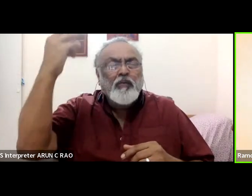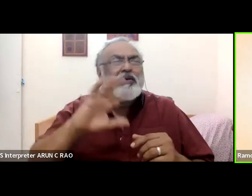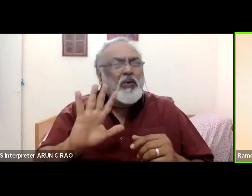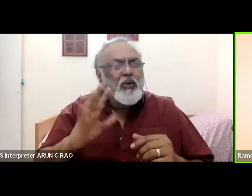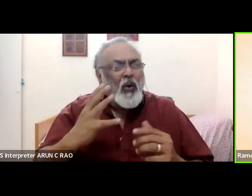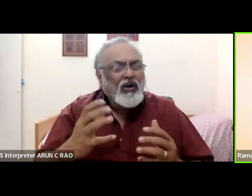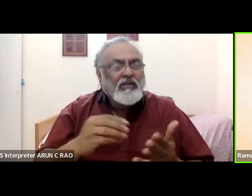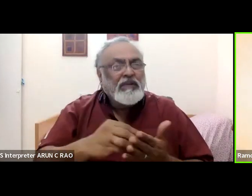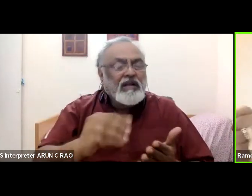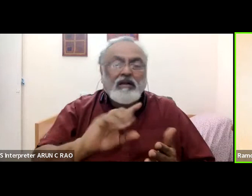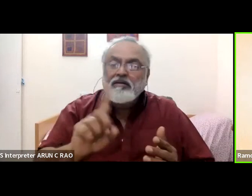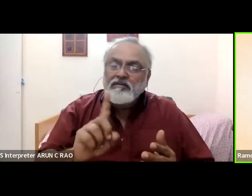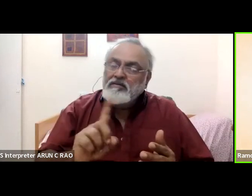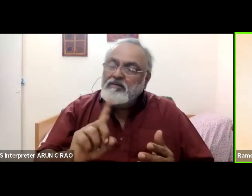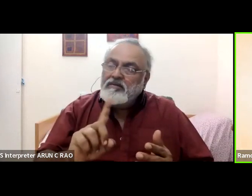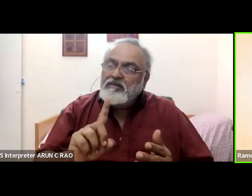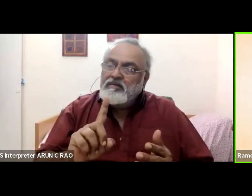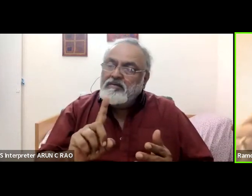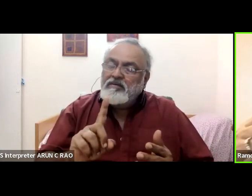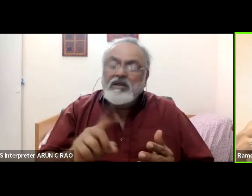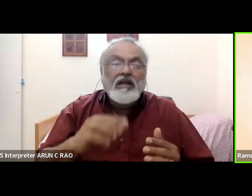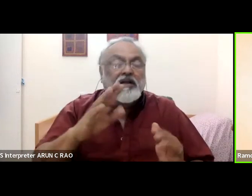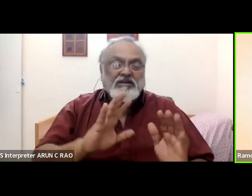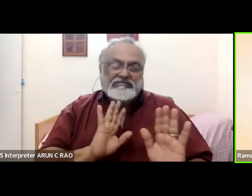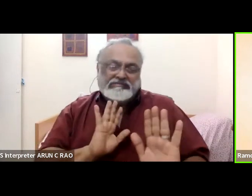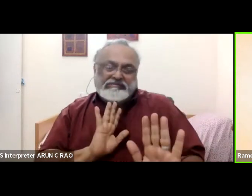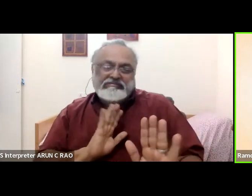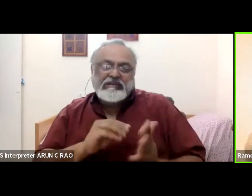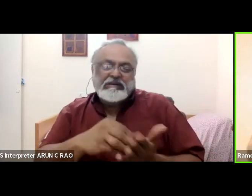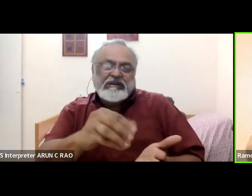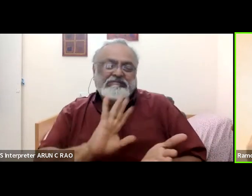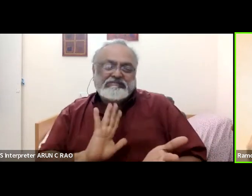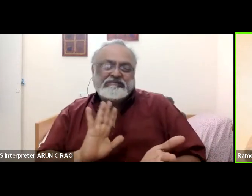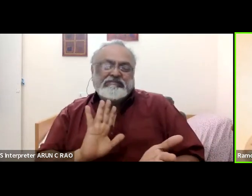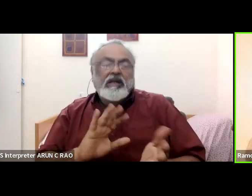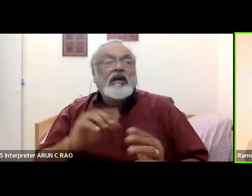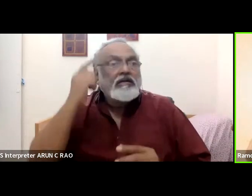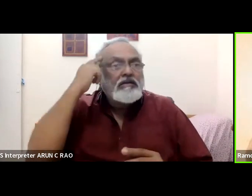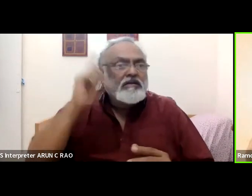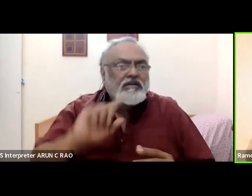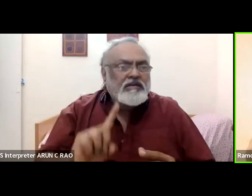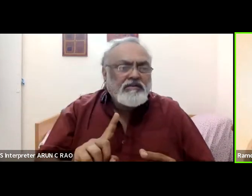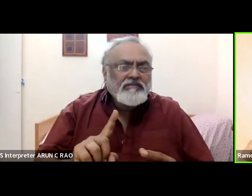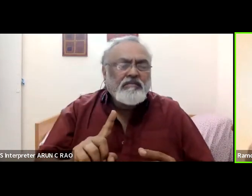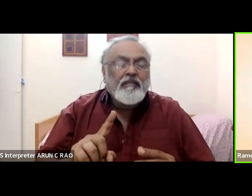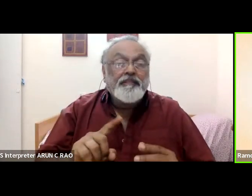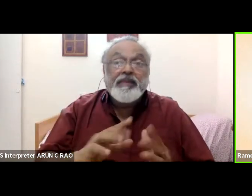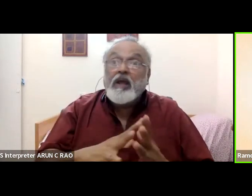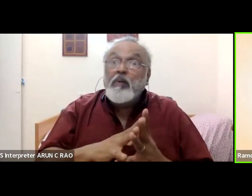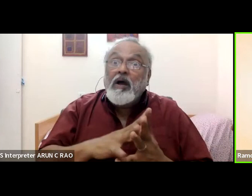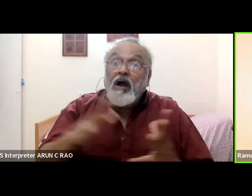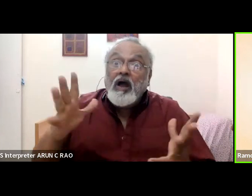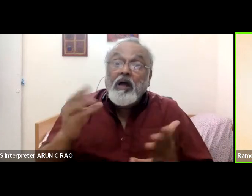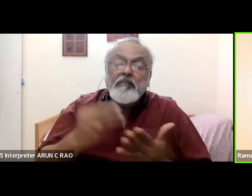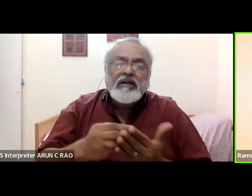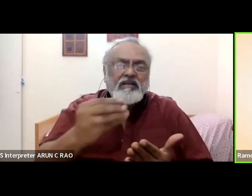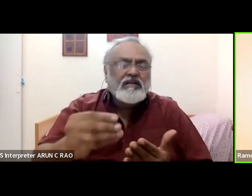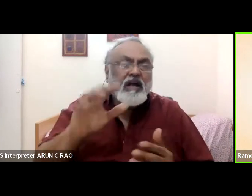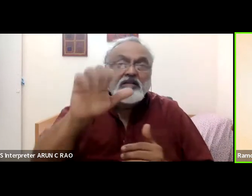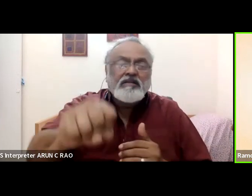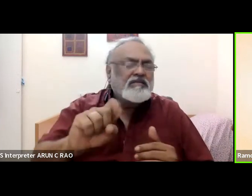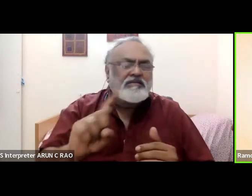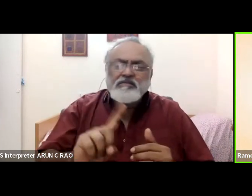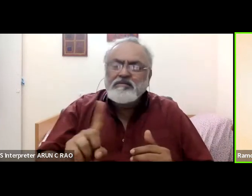a reluctance in investing or there is high cost associated with accessibility, but it is much more